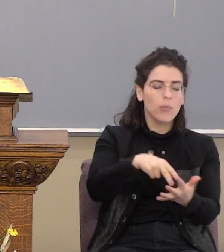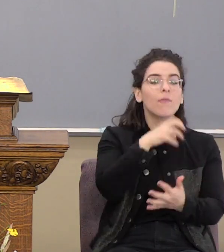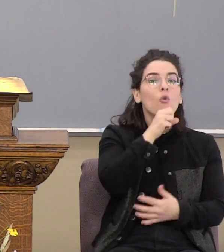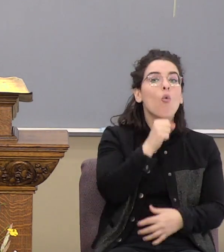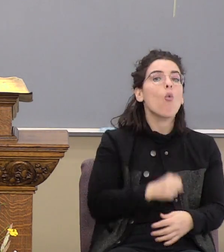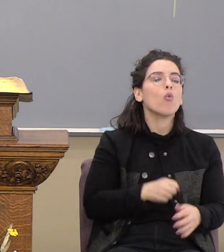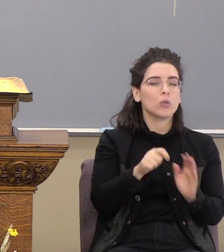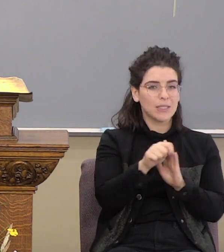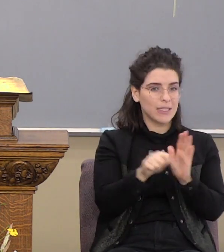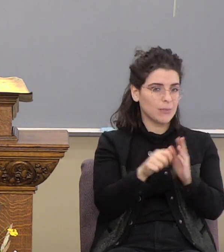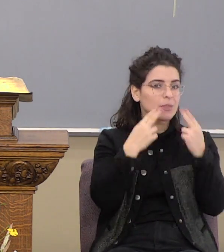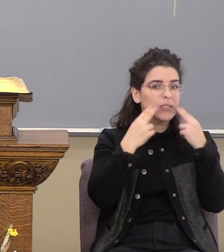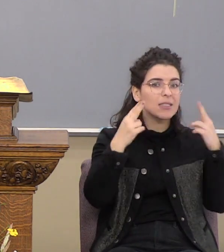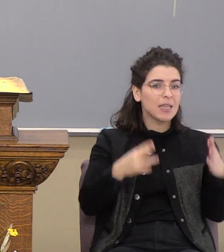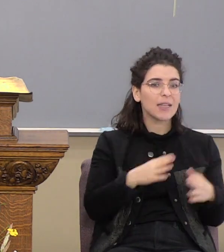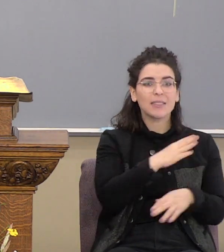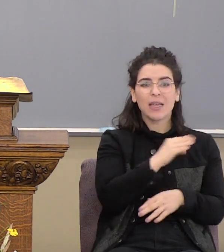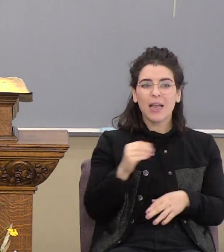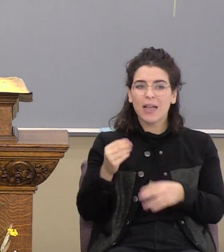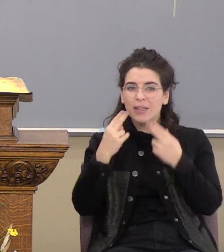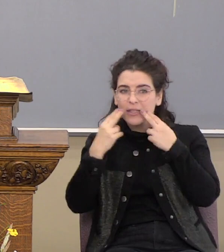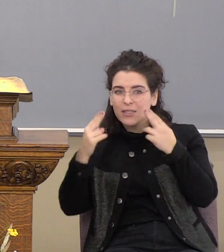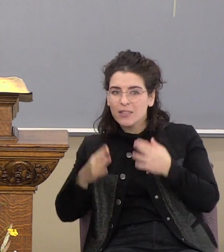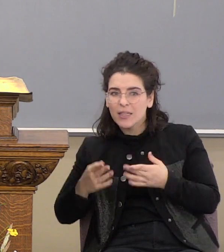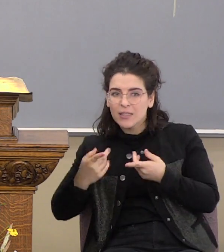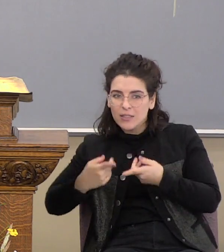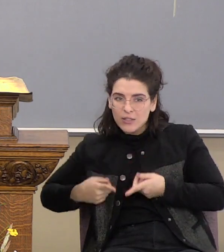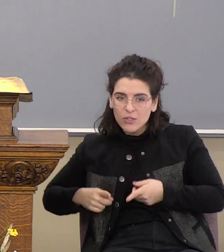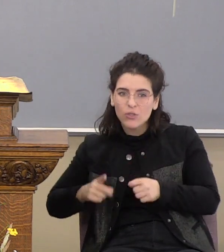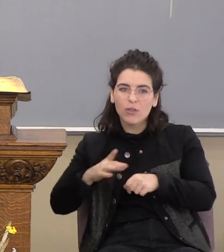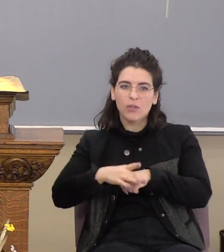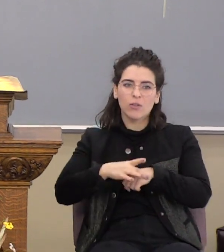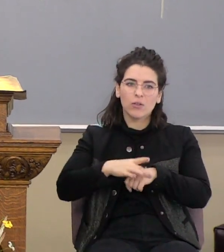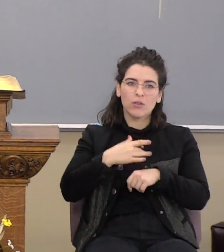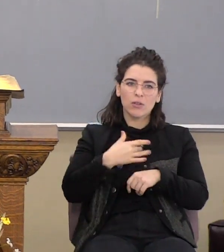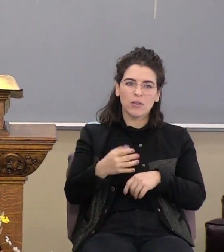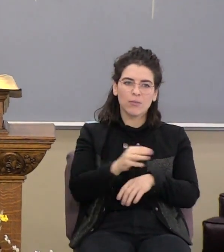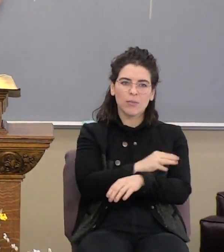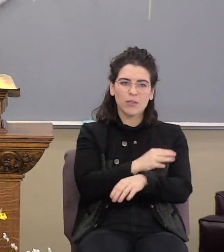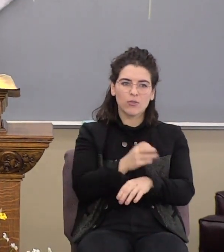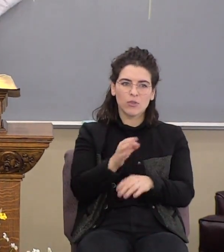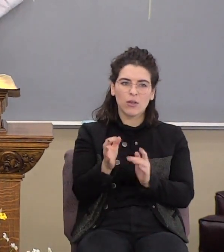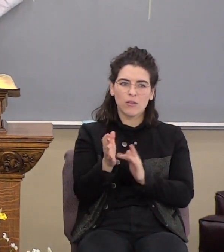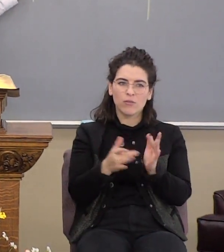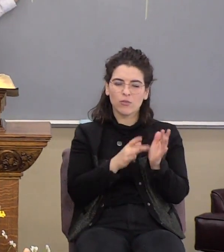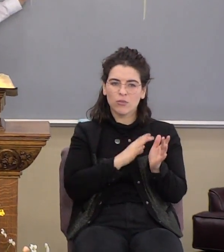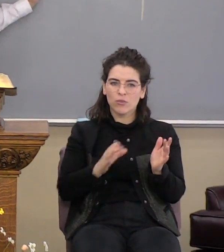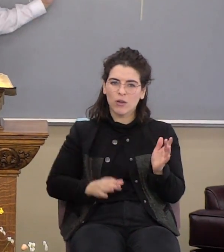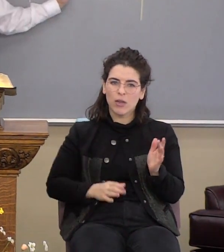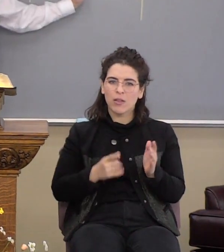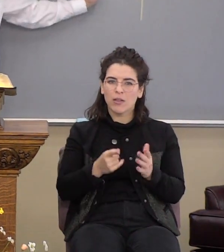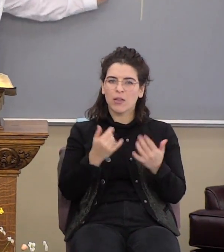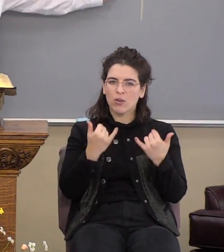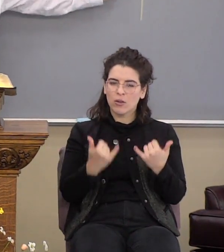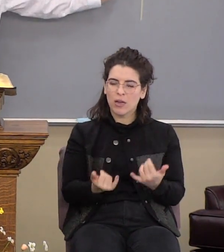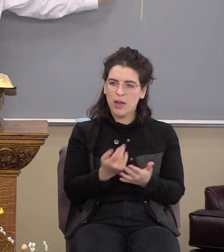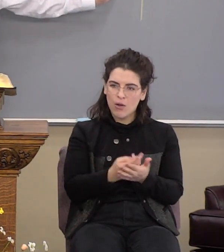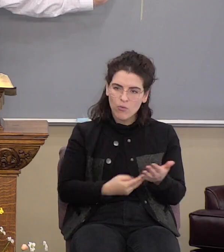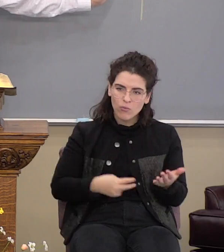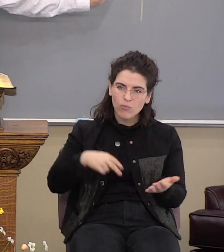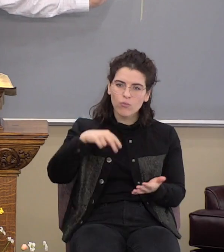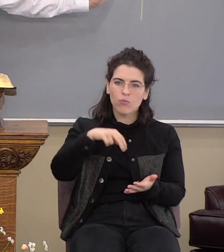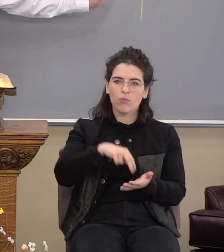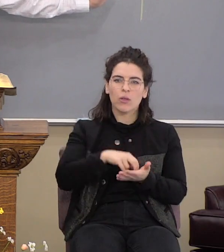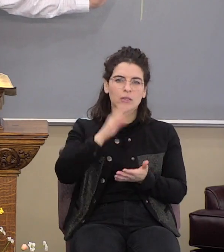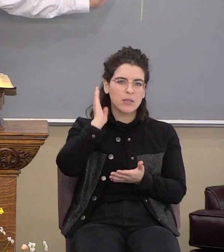well as, of course, the saints during the earthly ministry of Jesus Christ. They're now raised, and they're going to